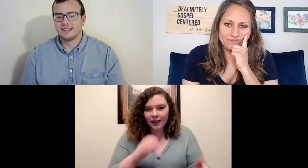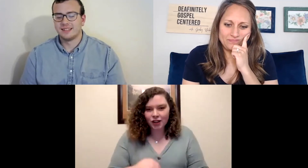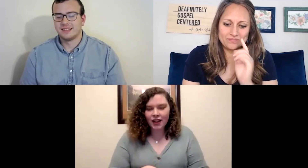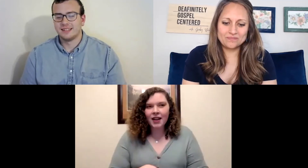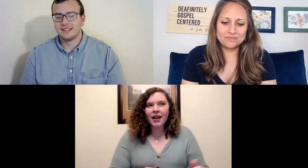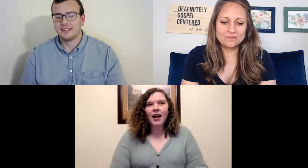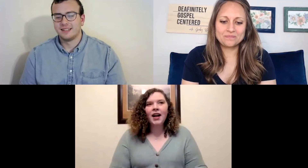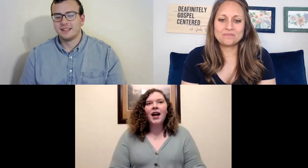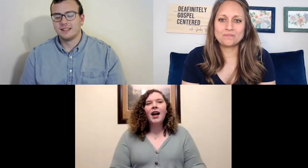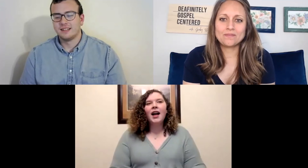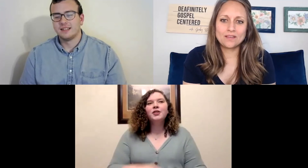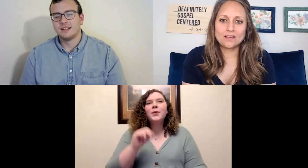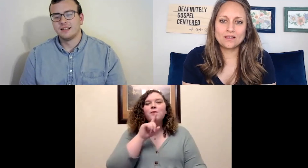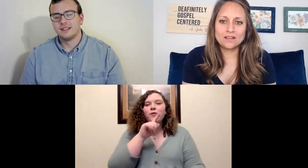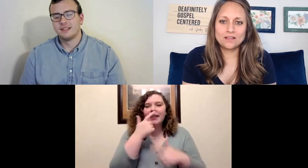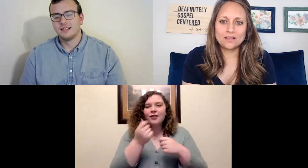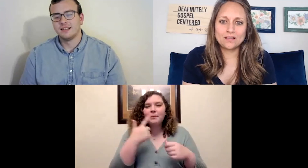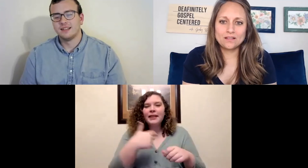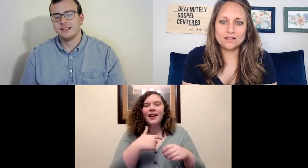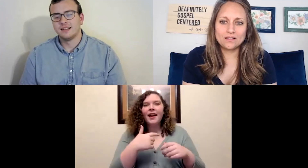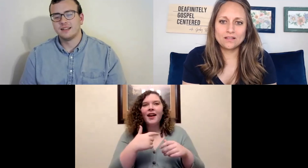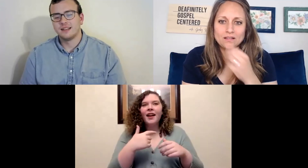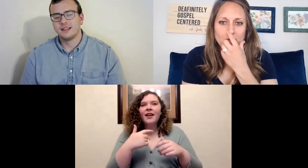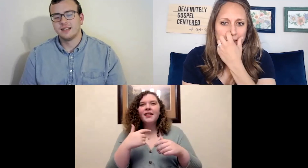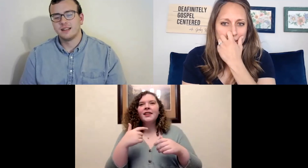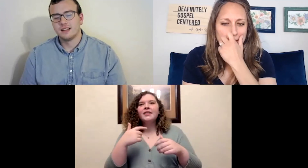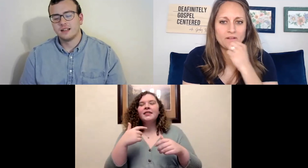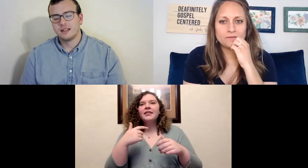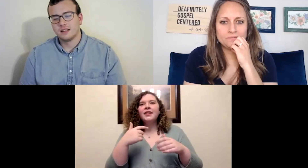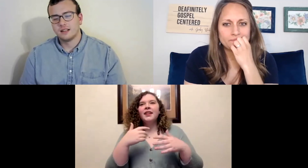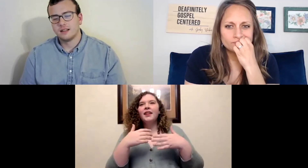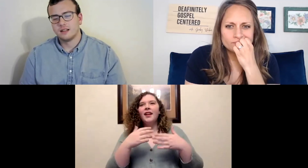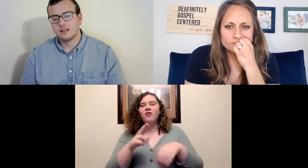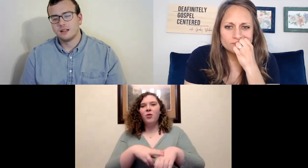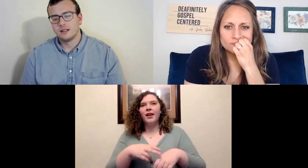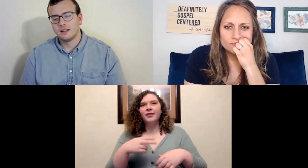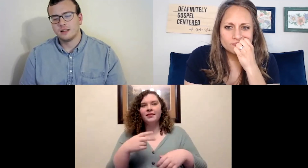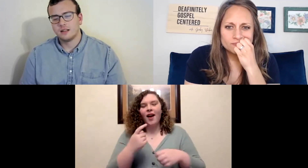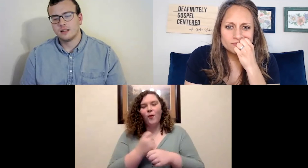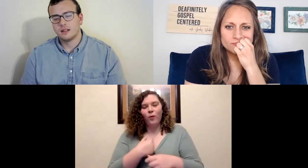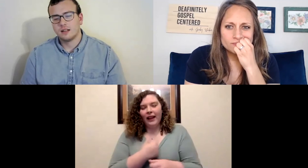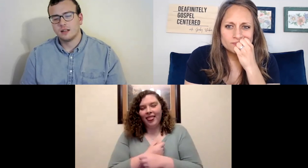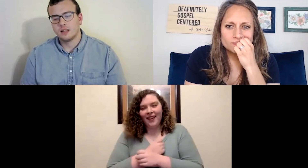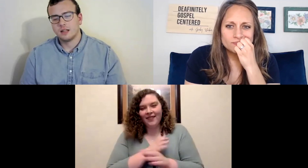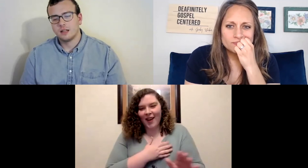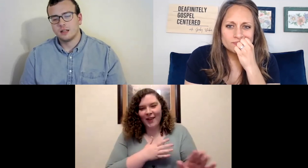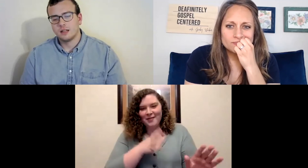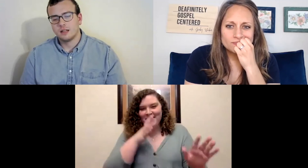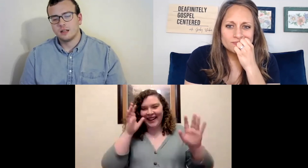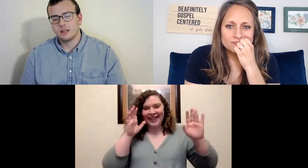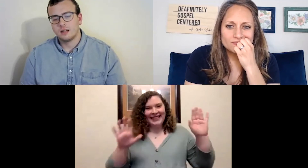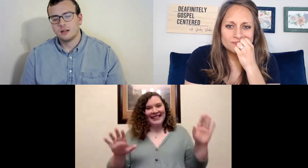at keeping in touch with people, which is really interesting because,